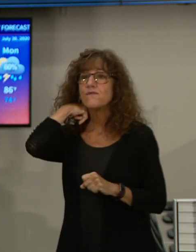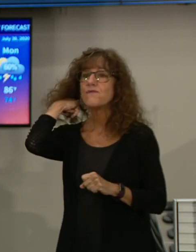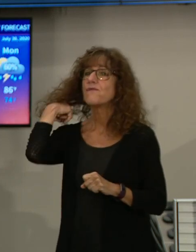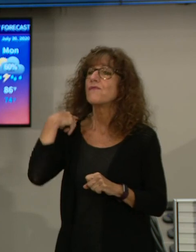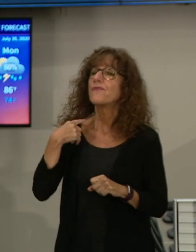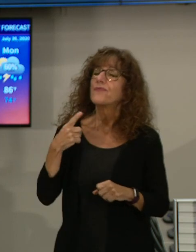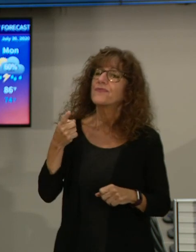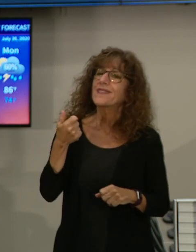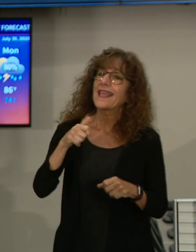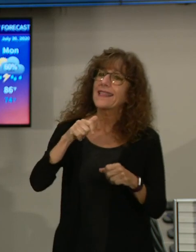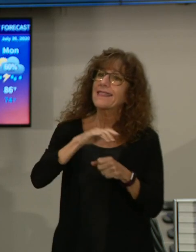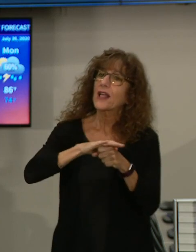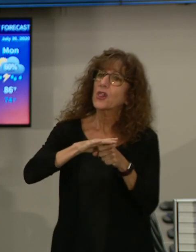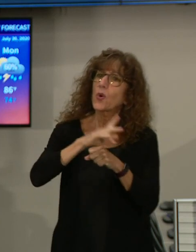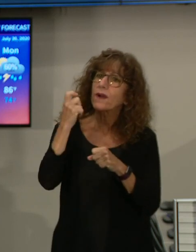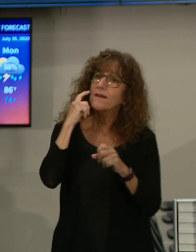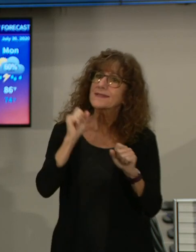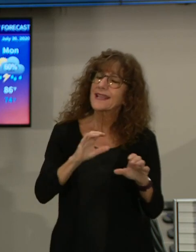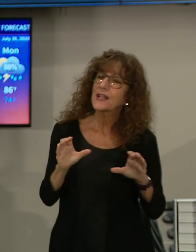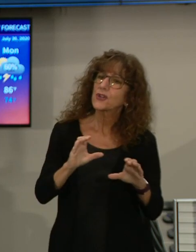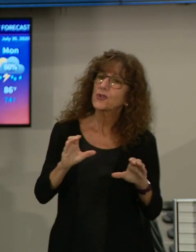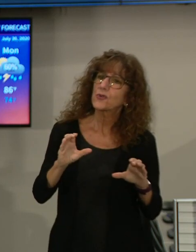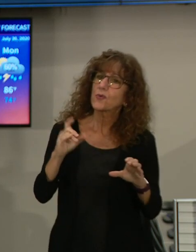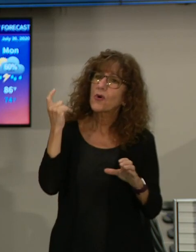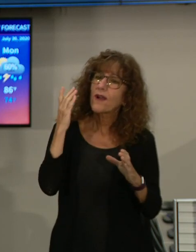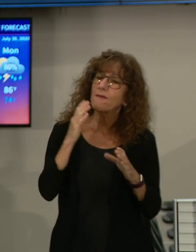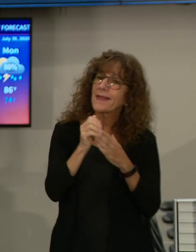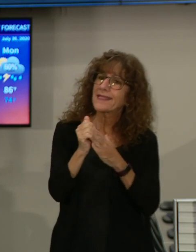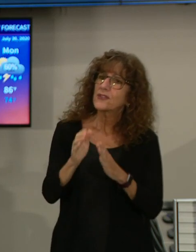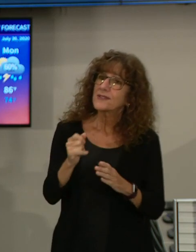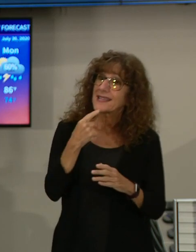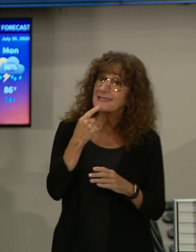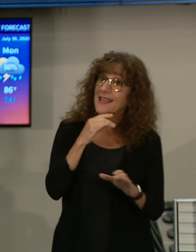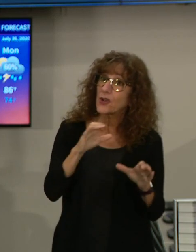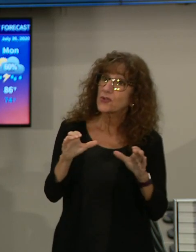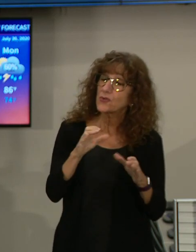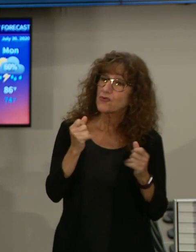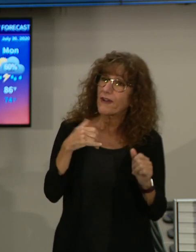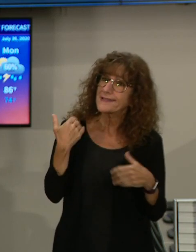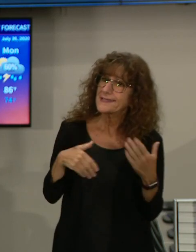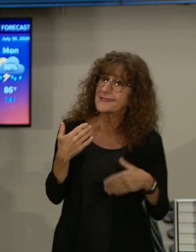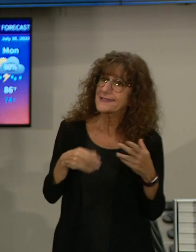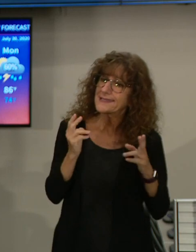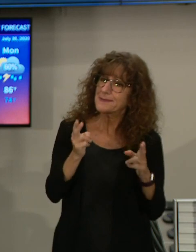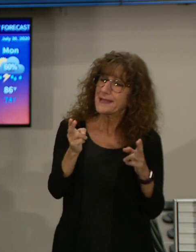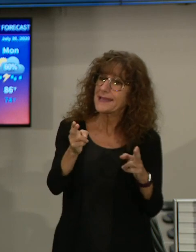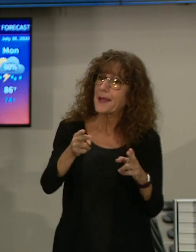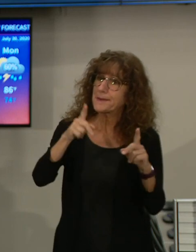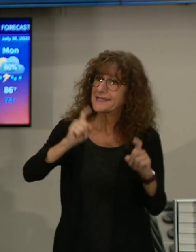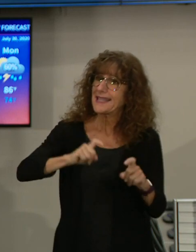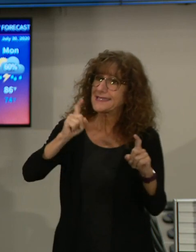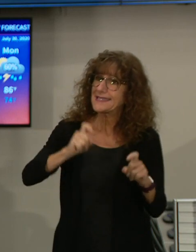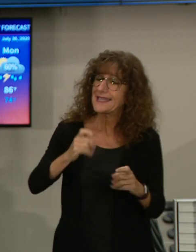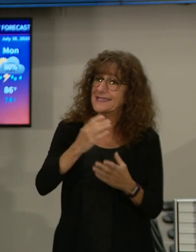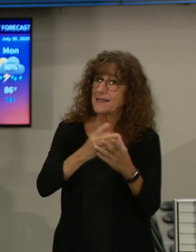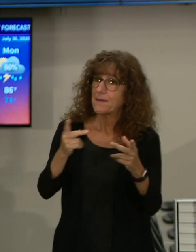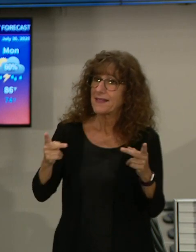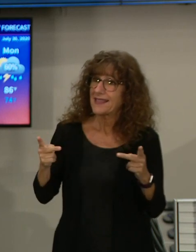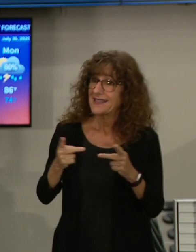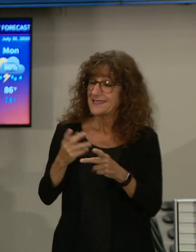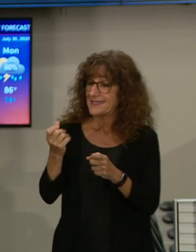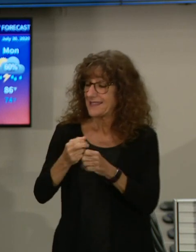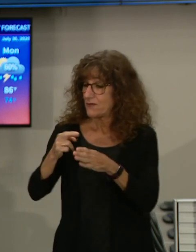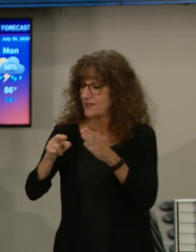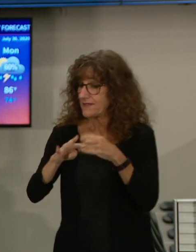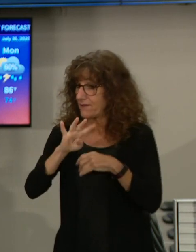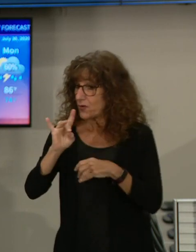Is there anything that local governments can do or government leaders can say or do to try to speed up the COVID testing, where some places you can get it in 48 hours